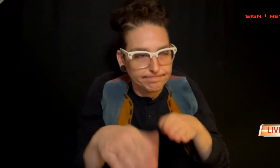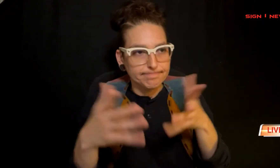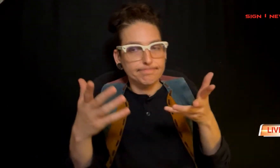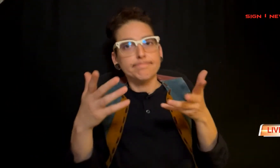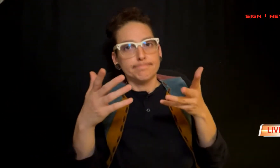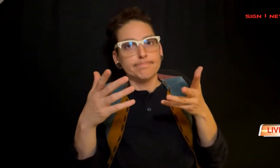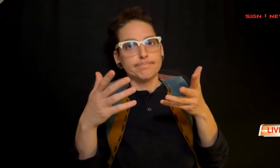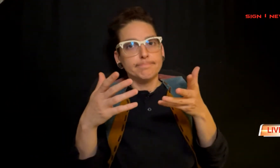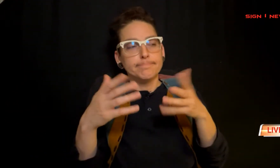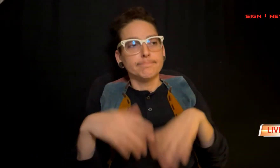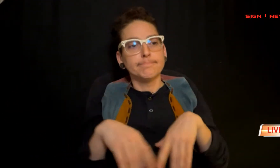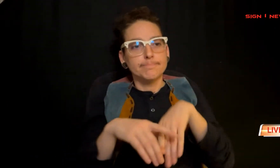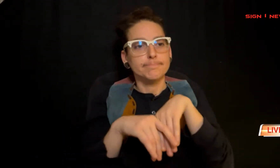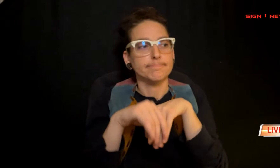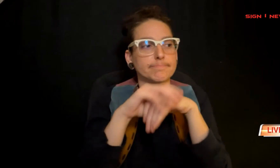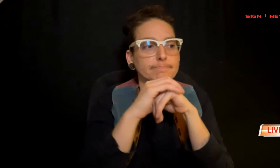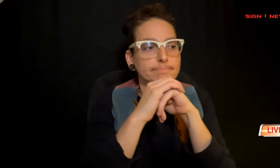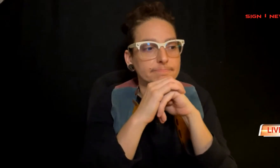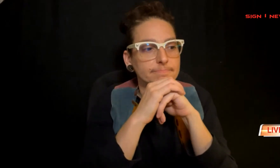Yeah, I have to applaud him. It's a step.